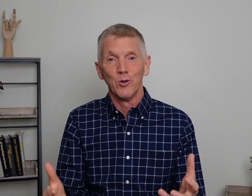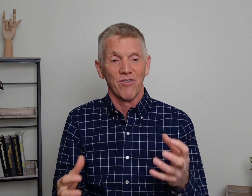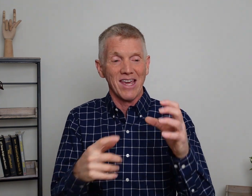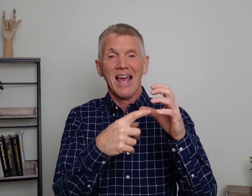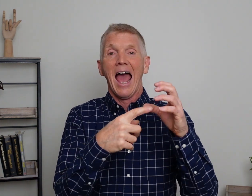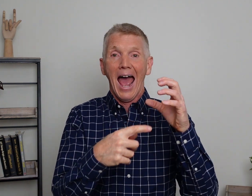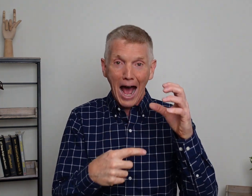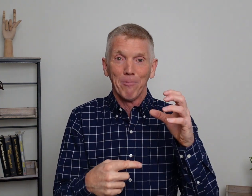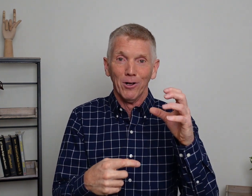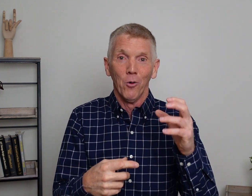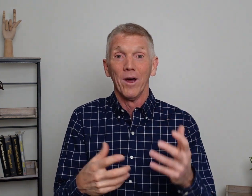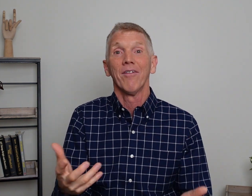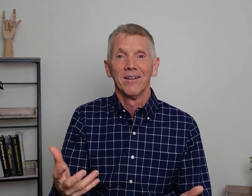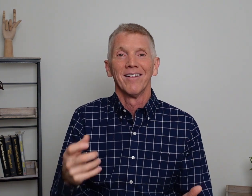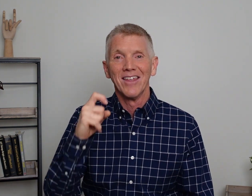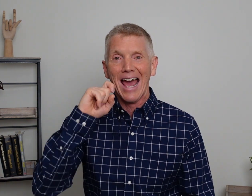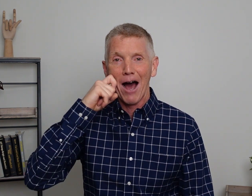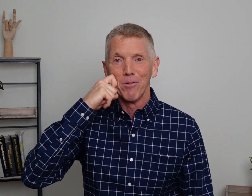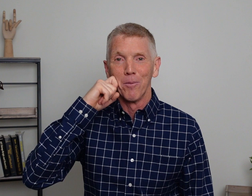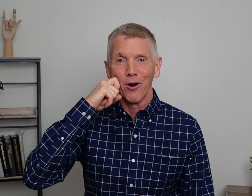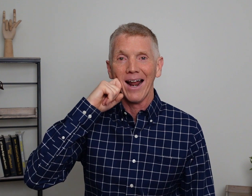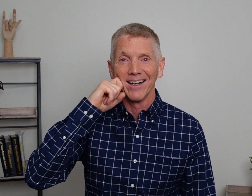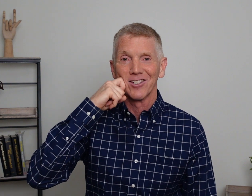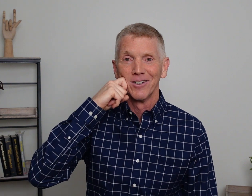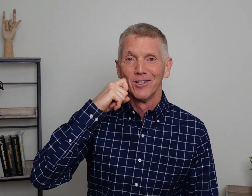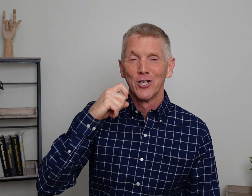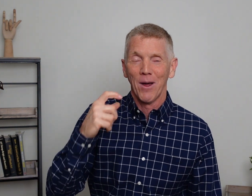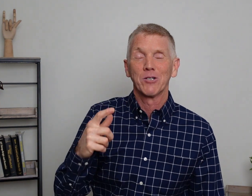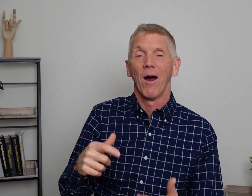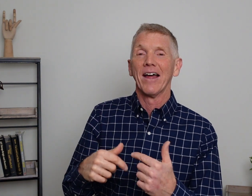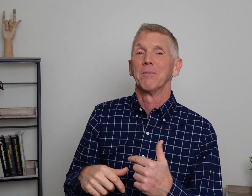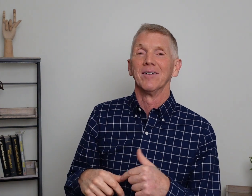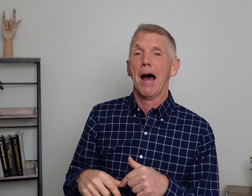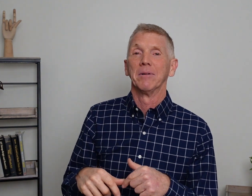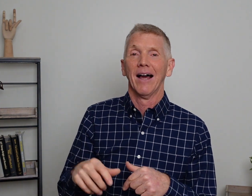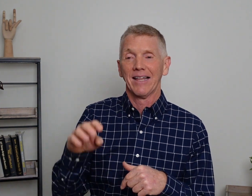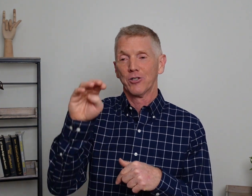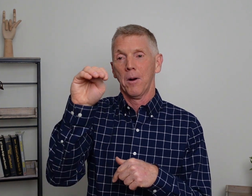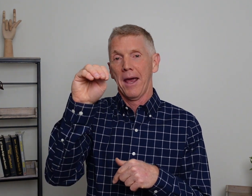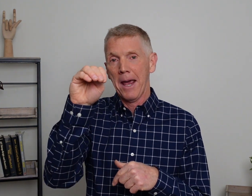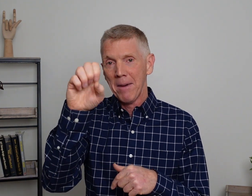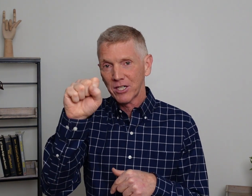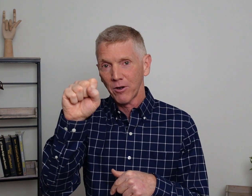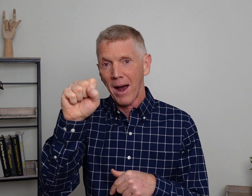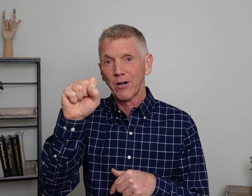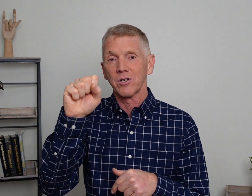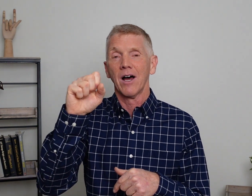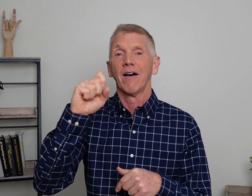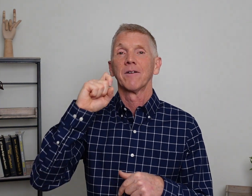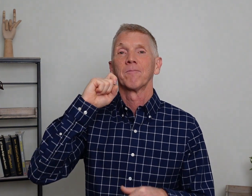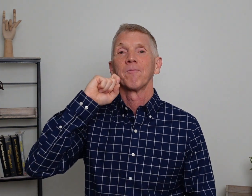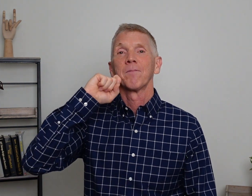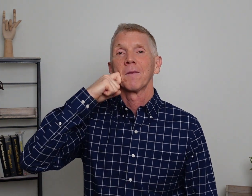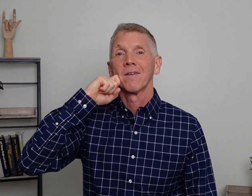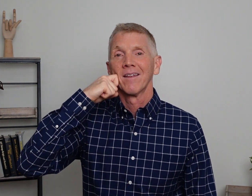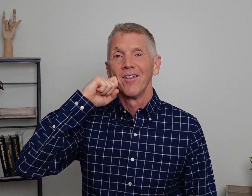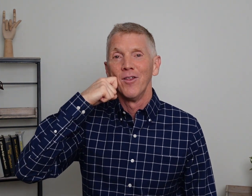the Apple with the Apple products. So that's why that's been adopted like that. So MS for Microsoft,